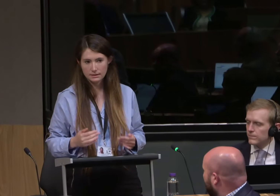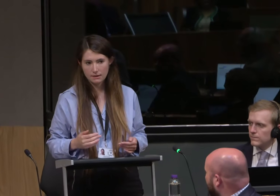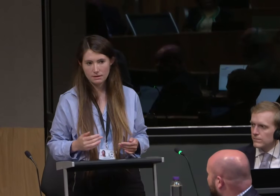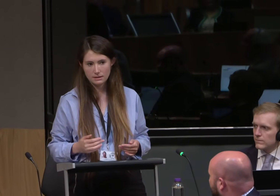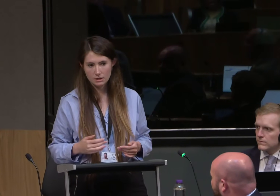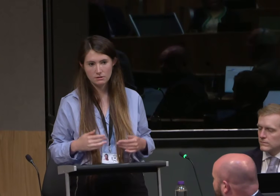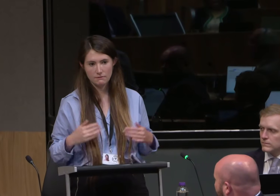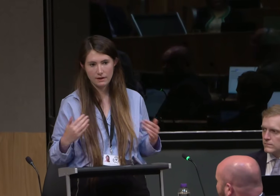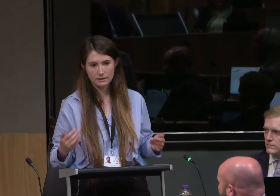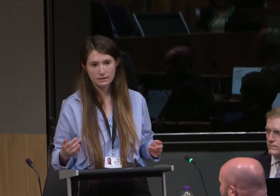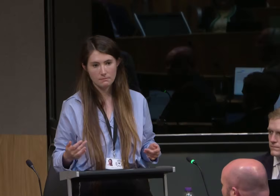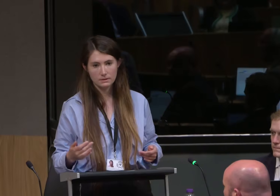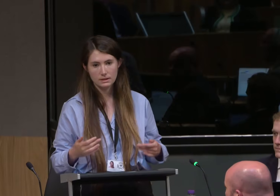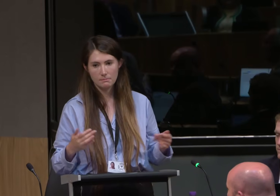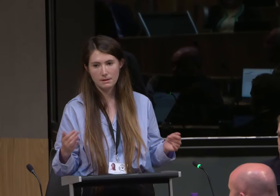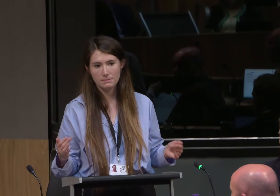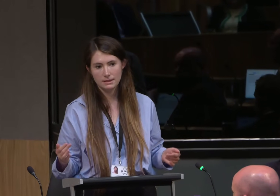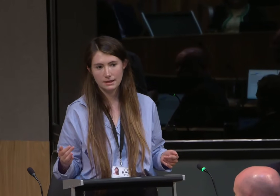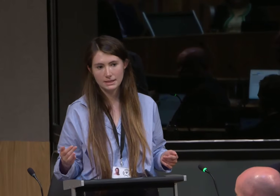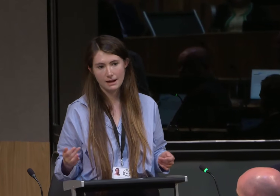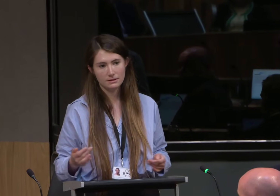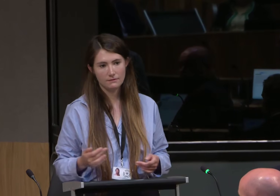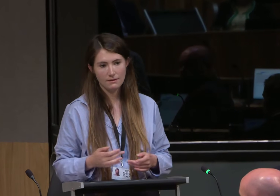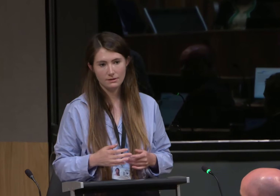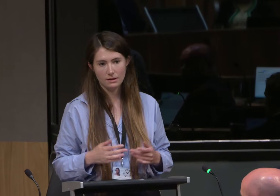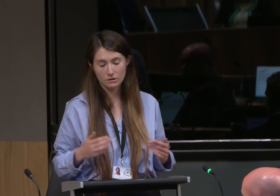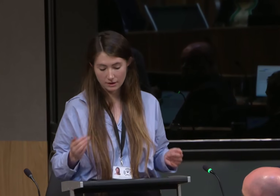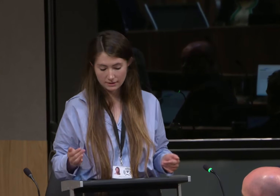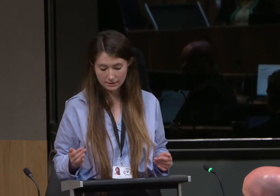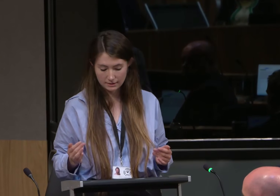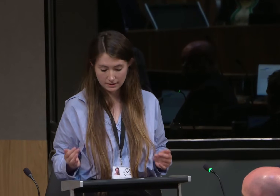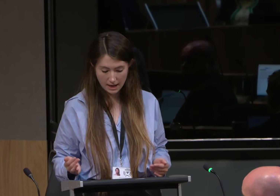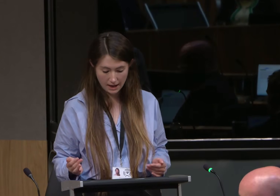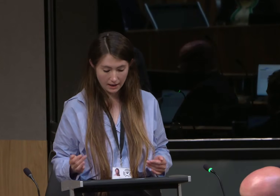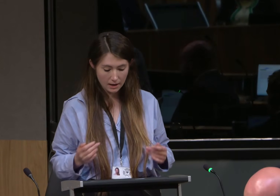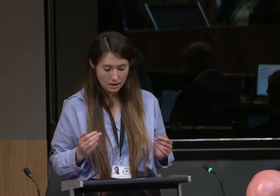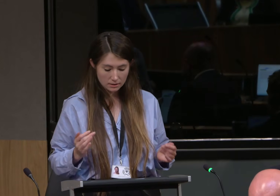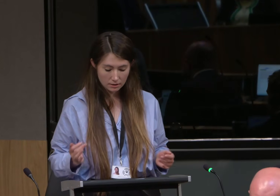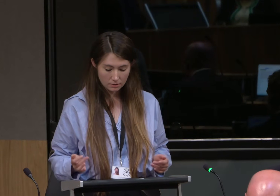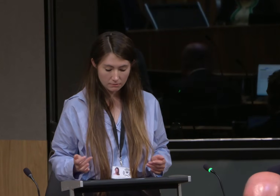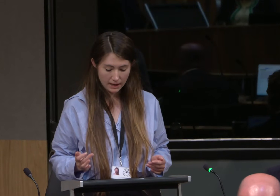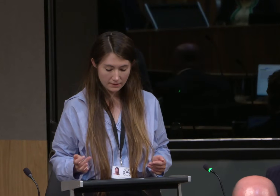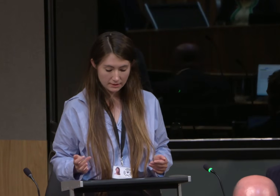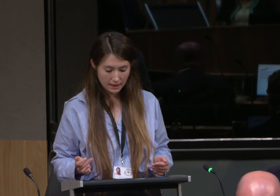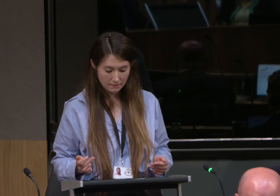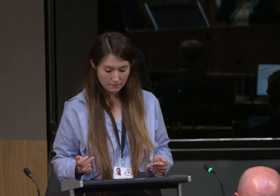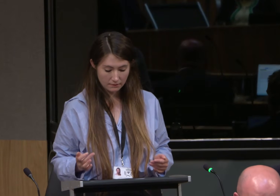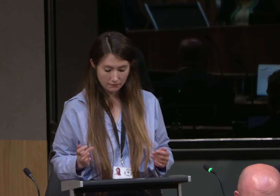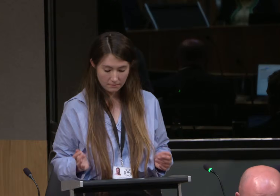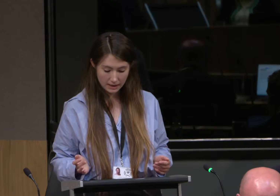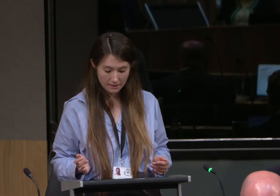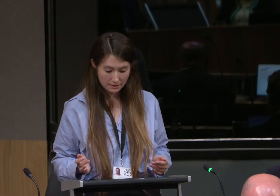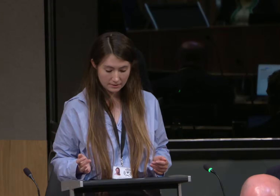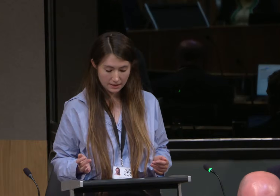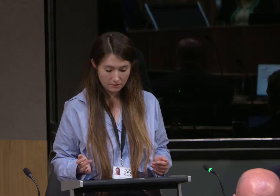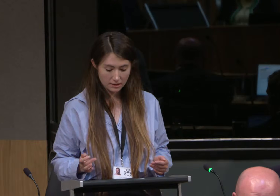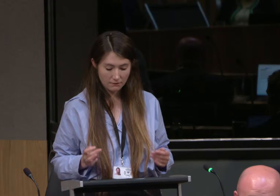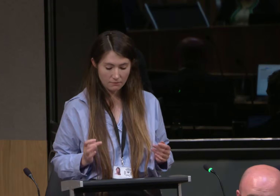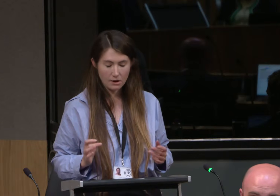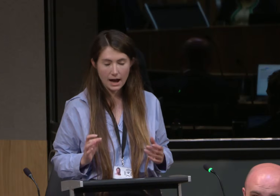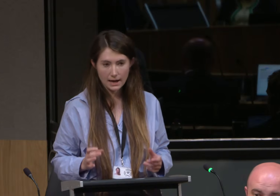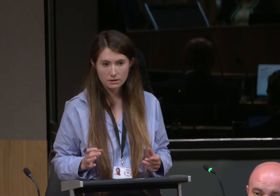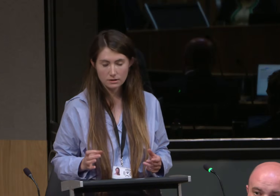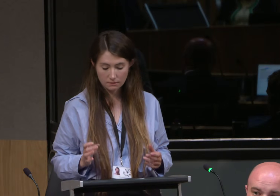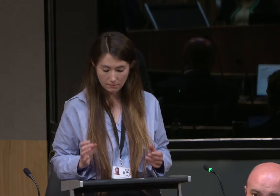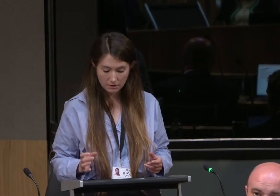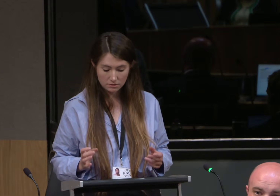addressing this serious issue. In fact, some members in this House have even addressed this today. So could we have a statement from the Cabinet Secretary